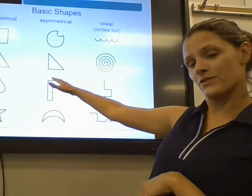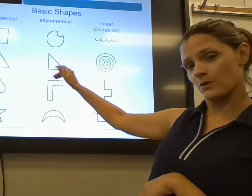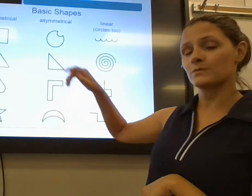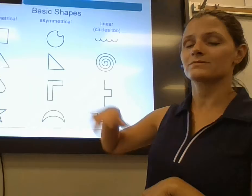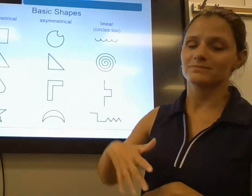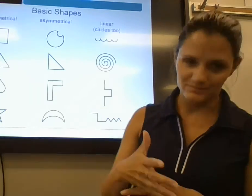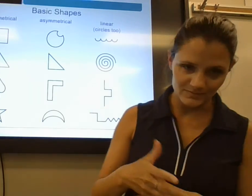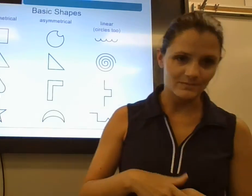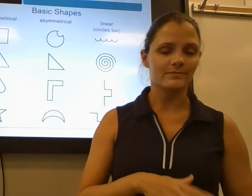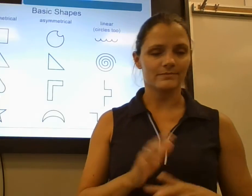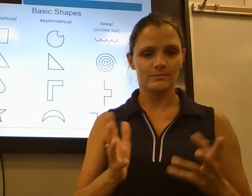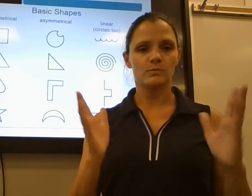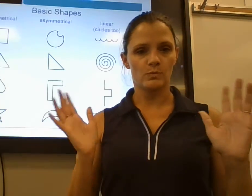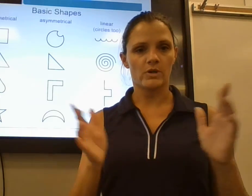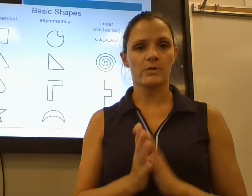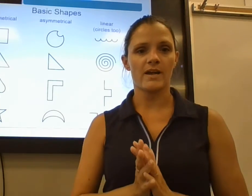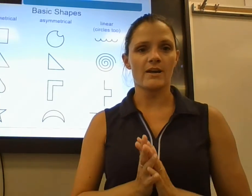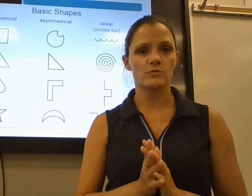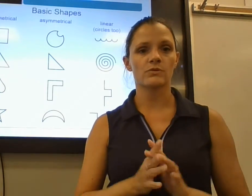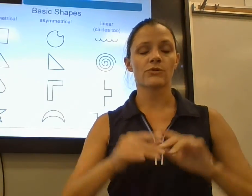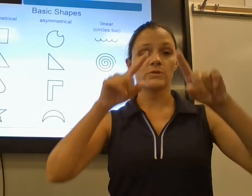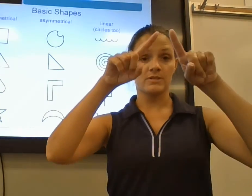Though, we'll go with the actual rules.